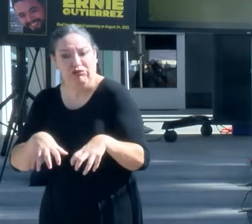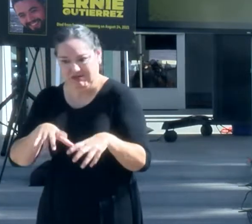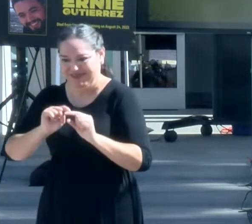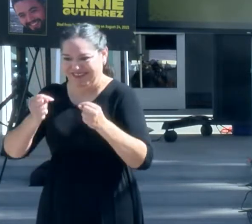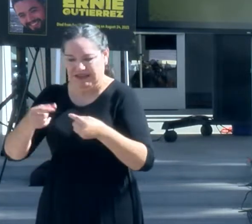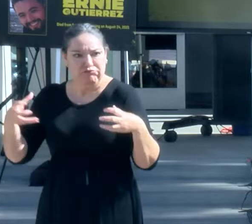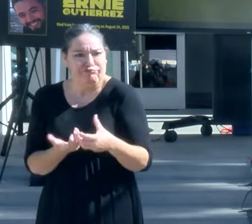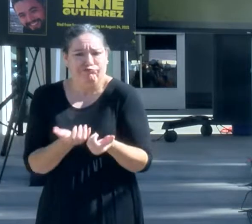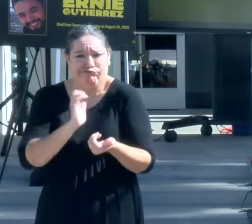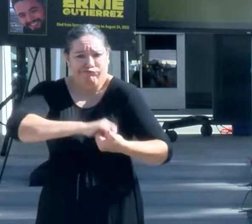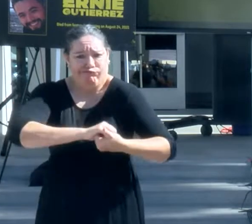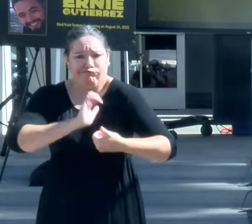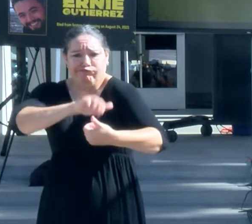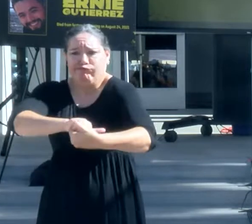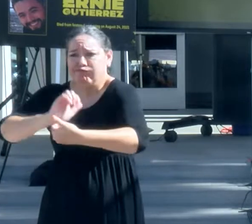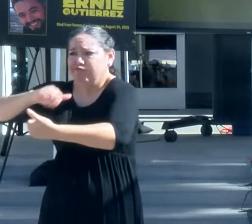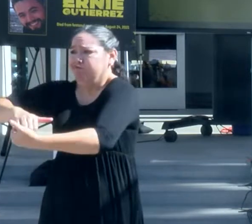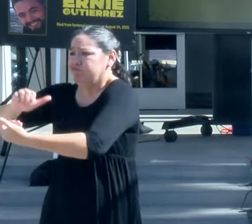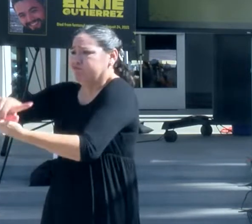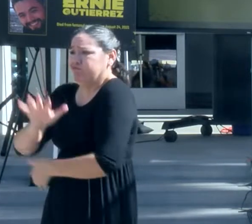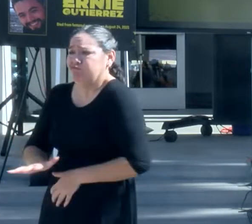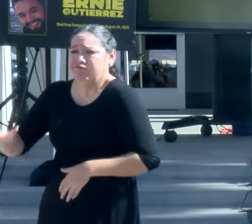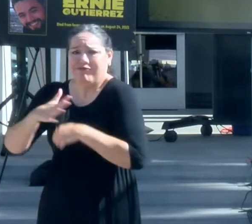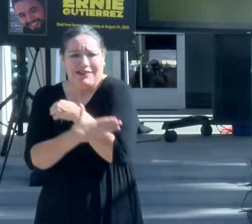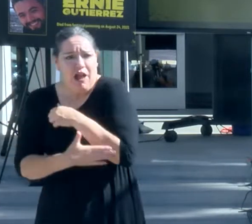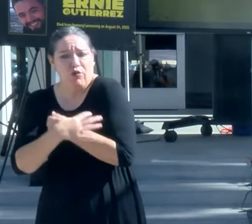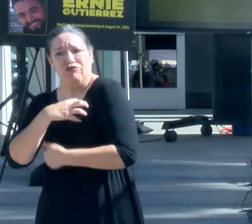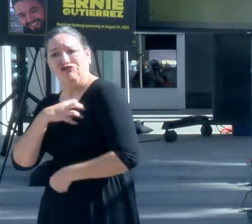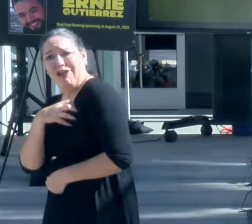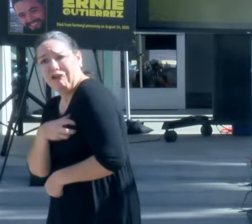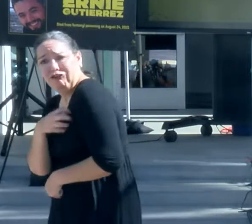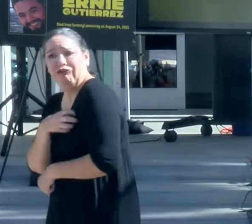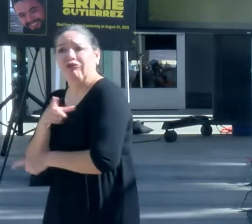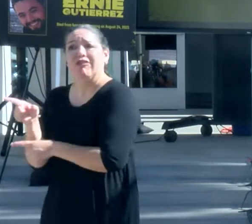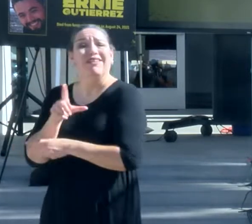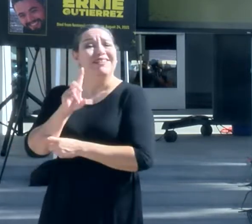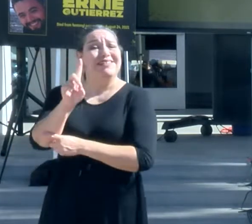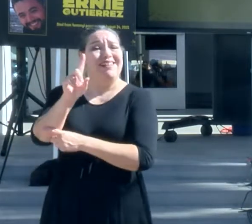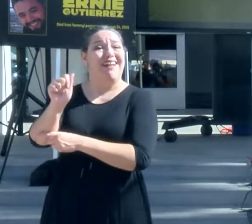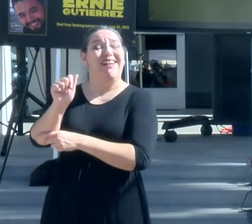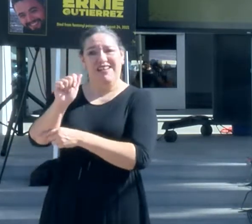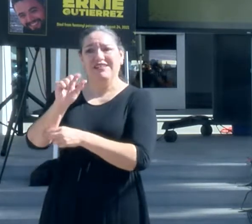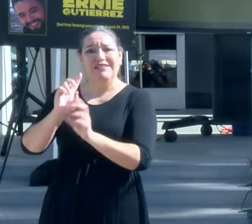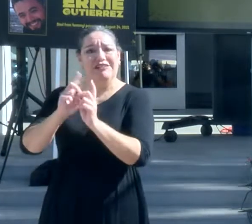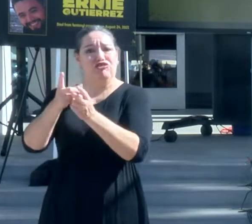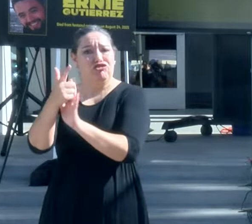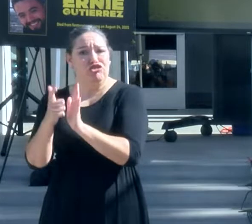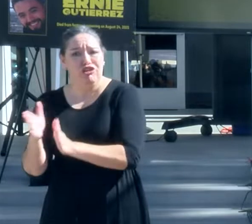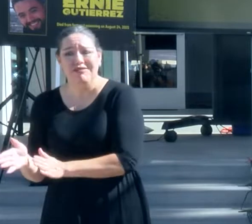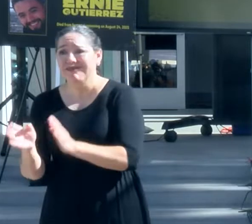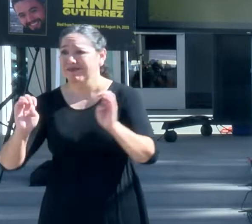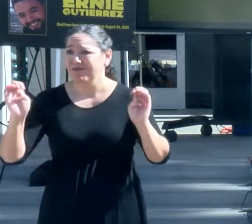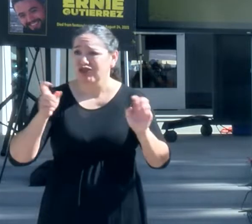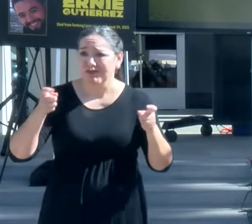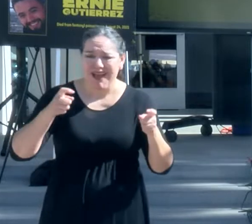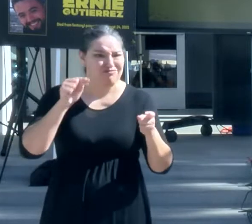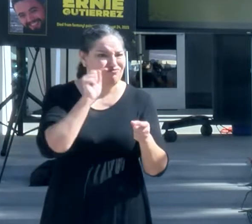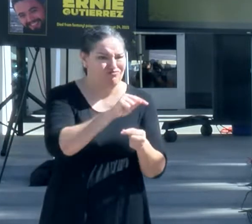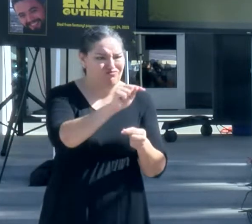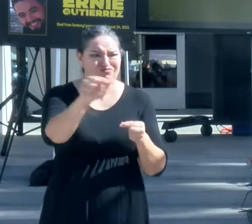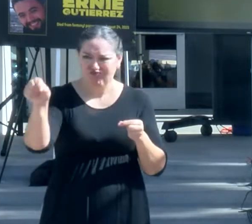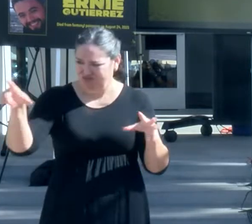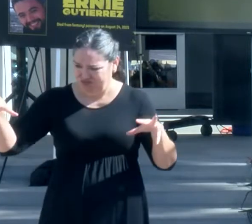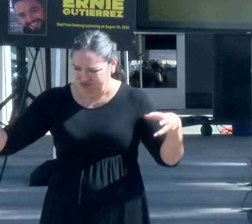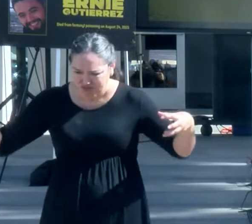and agencies across the county, including the Sheriff's Office, the District Attorney, and Emergency Management, to gather and